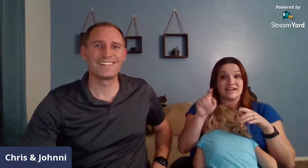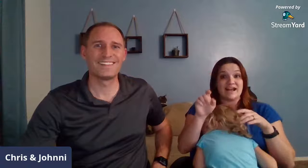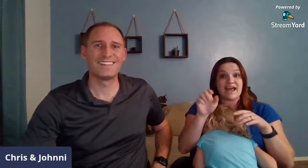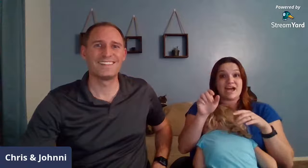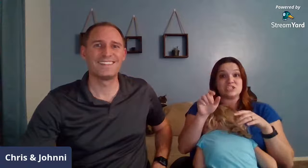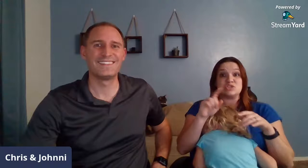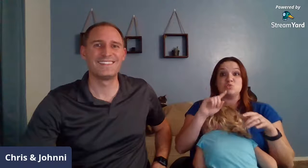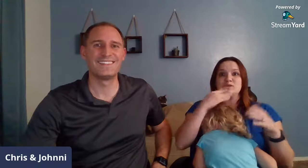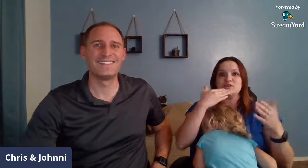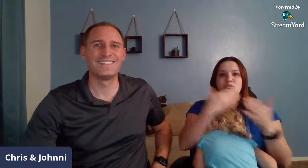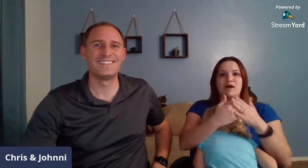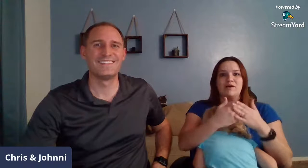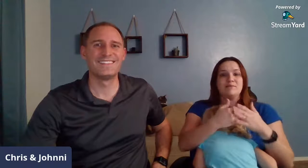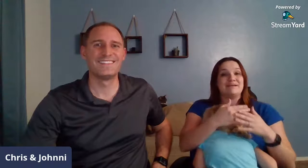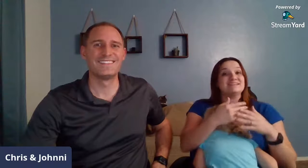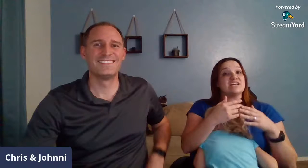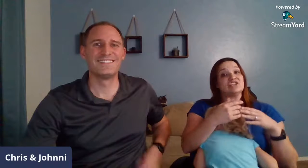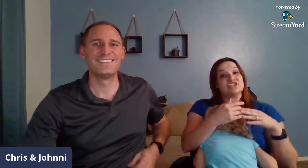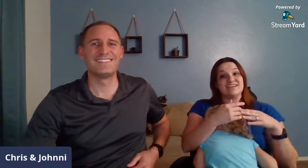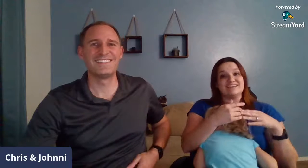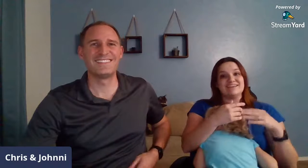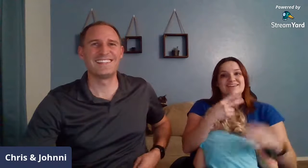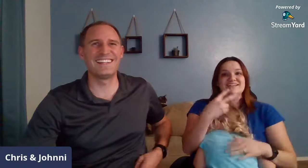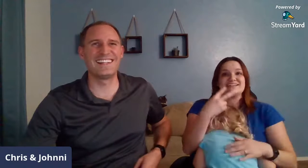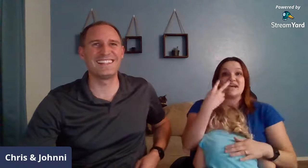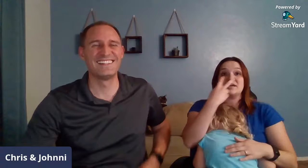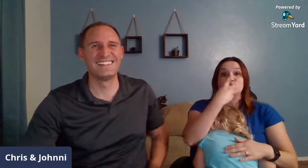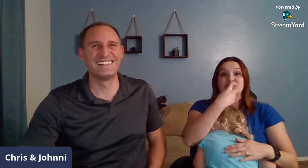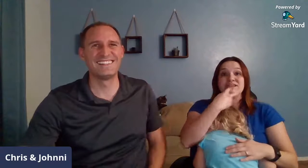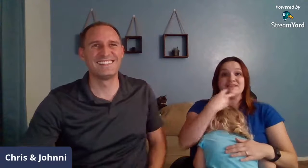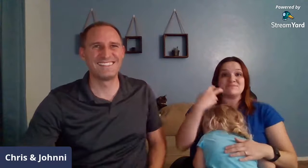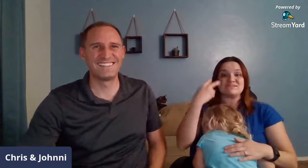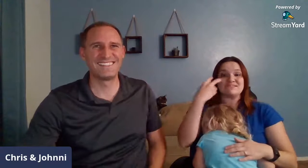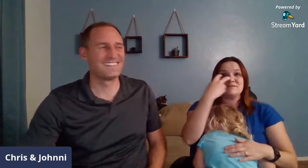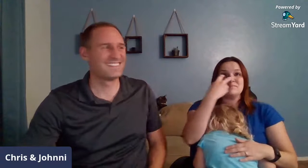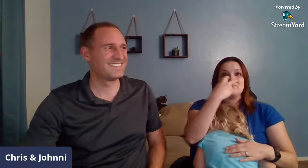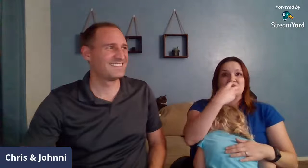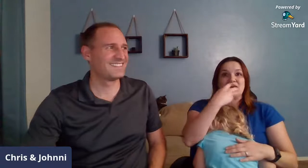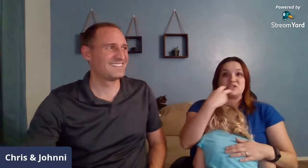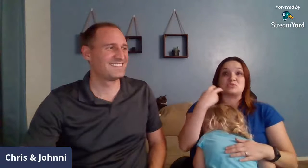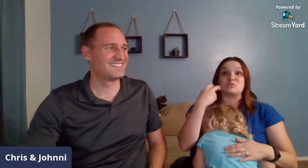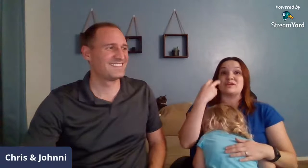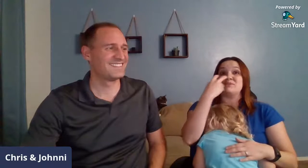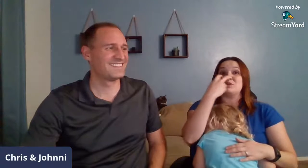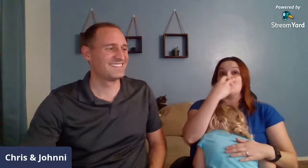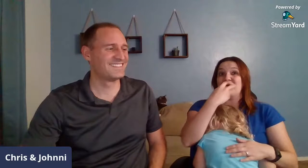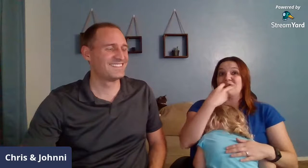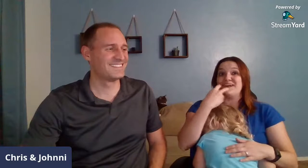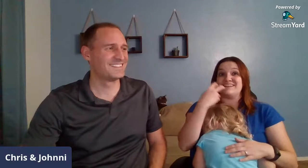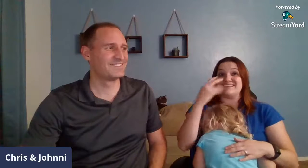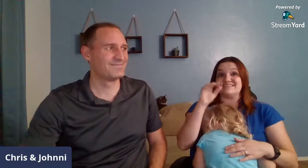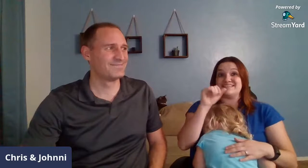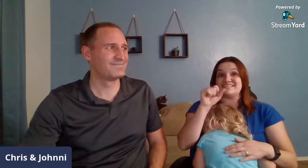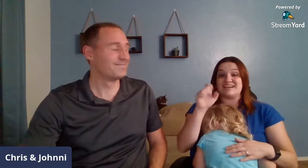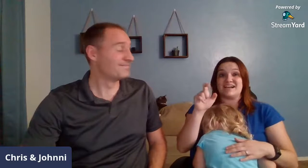I actually did really well because I cheated because I can read lips extremely well. And the C